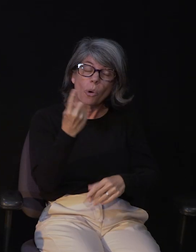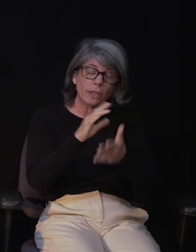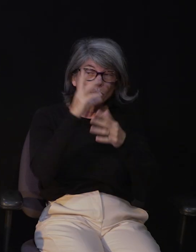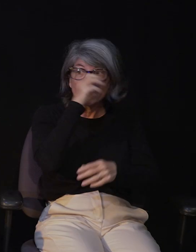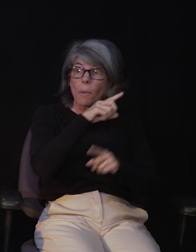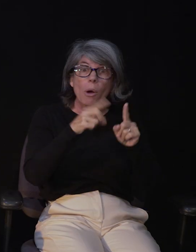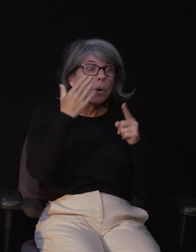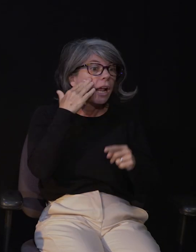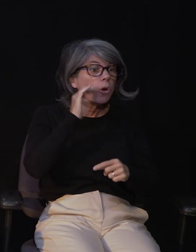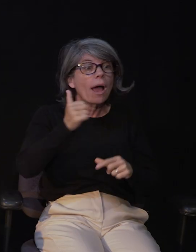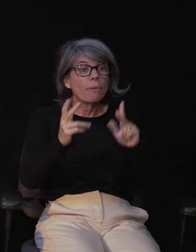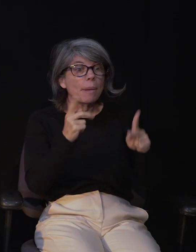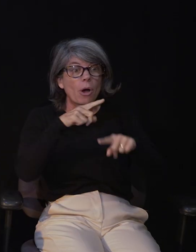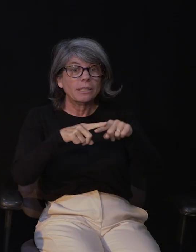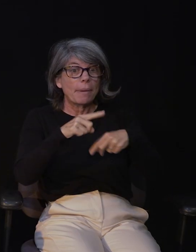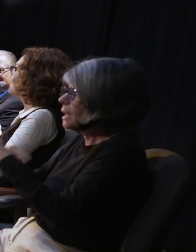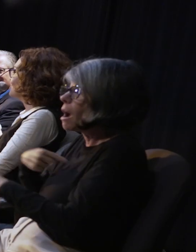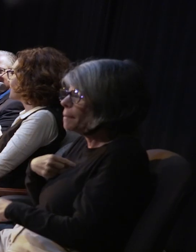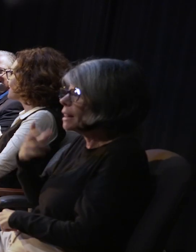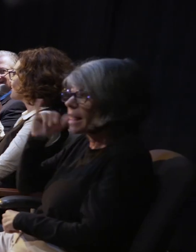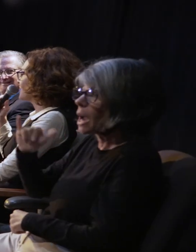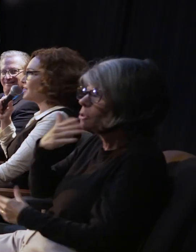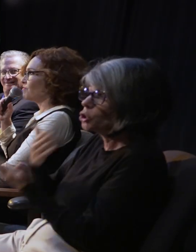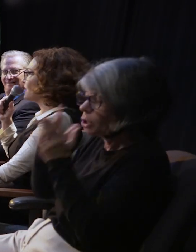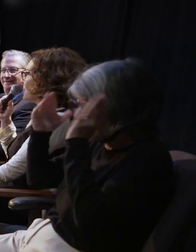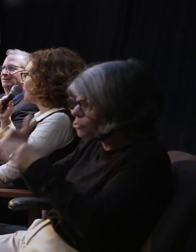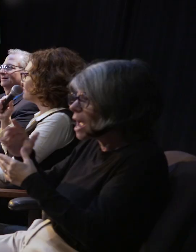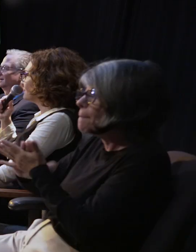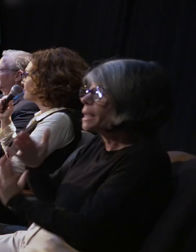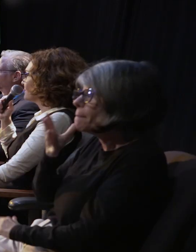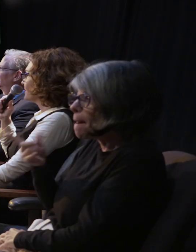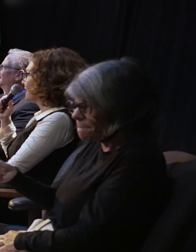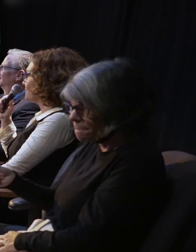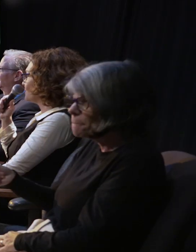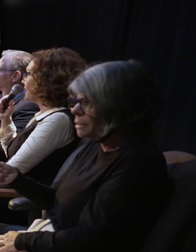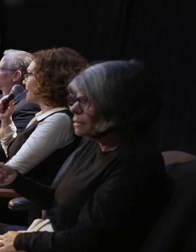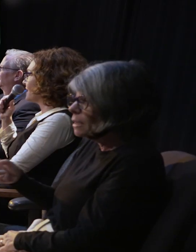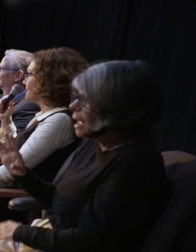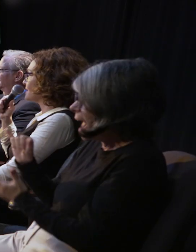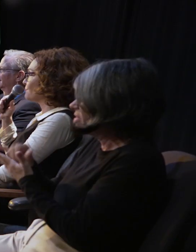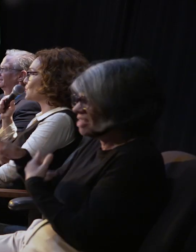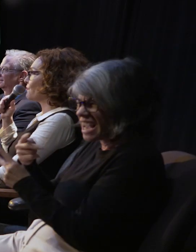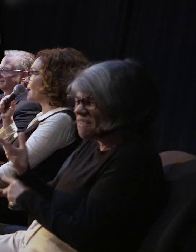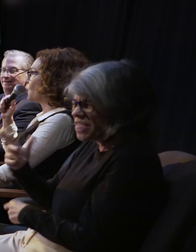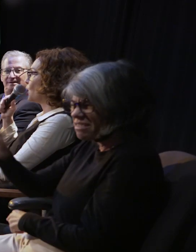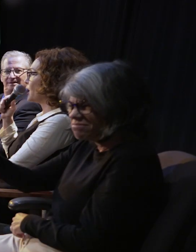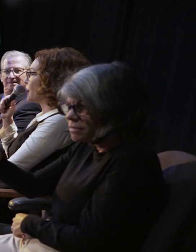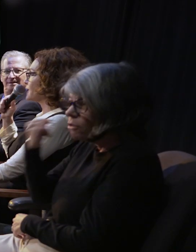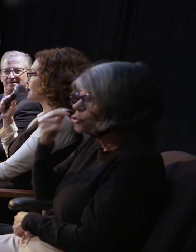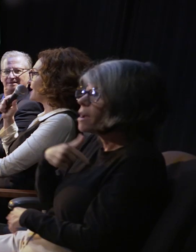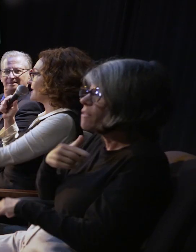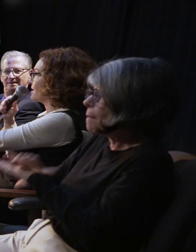weird, but when I know other people are depending on me, like I was good at concentrating with being a mom, and do it in that kind of stuff. So if I'm